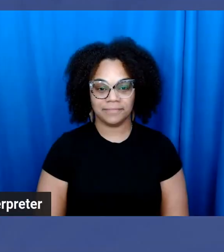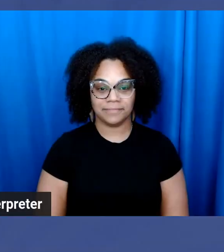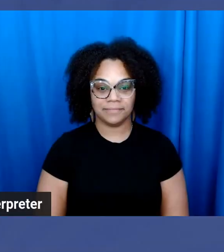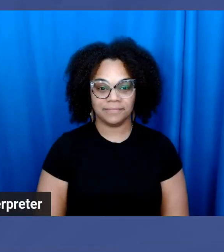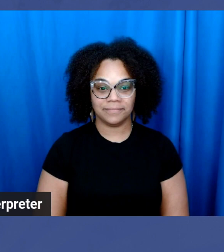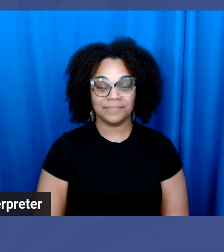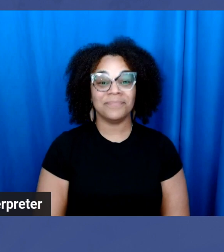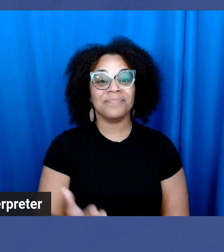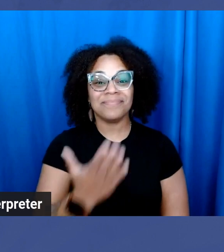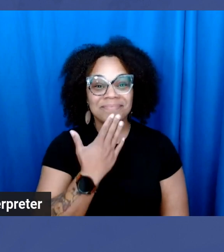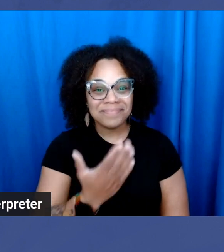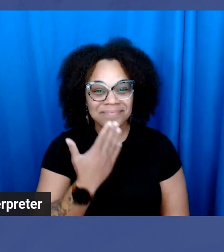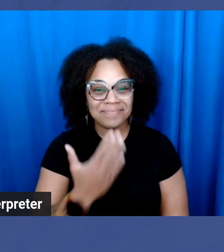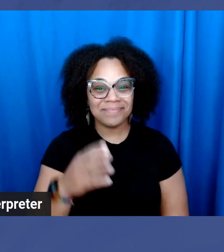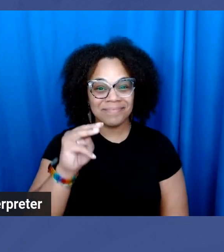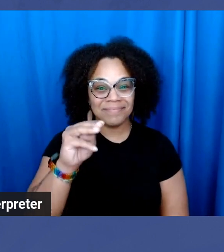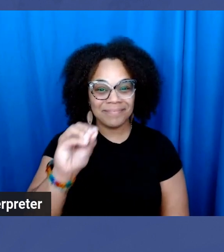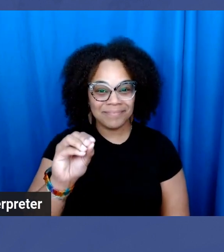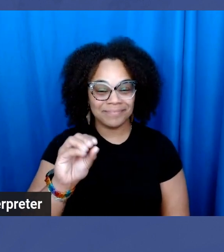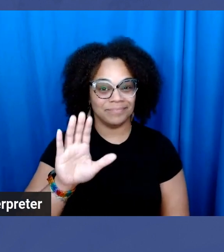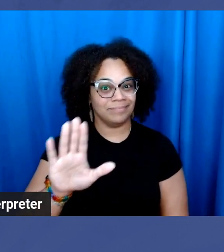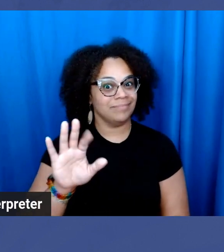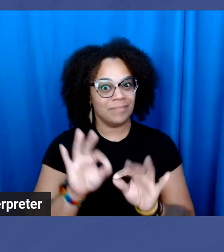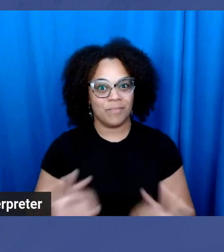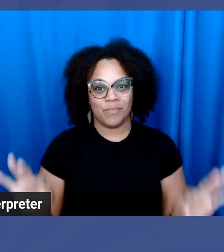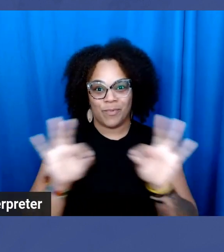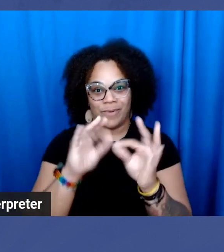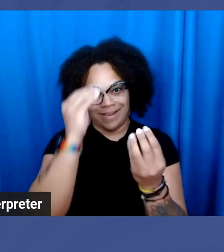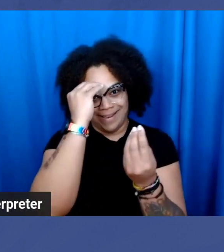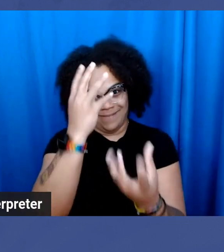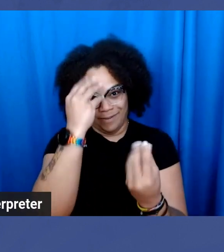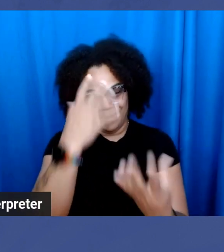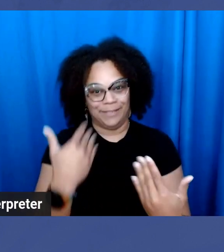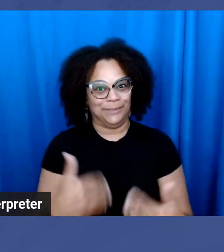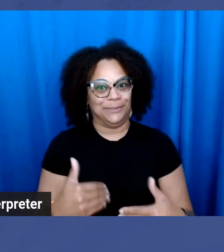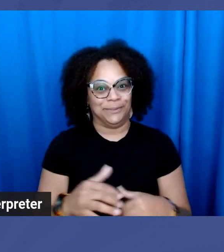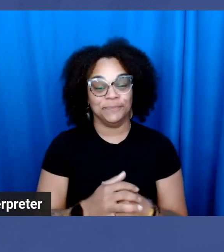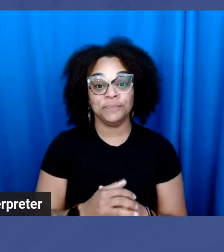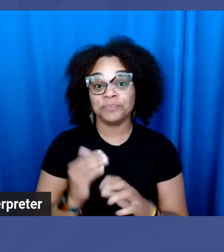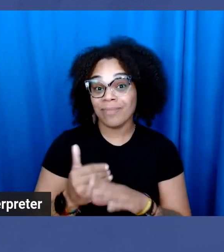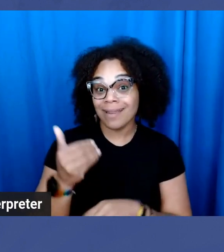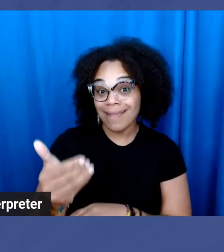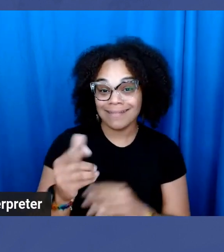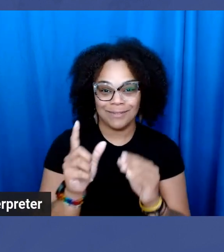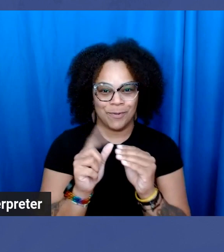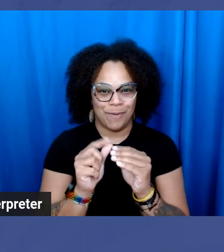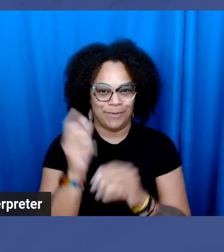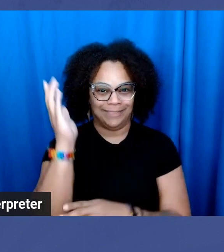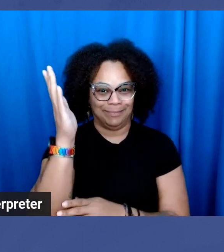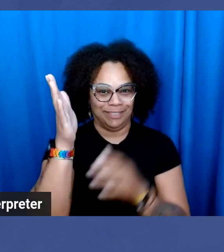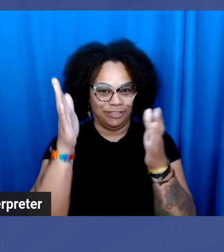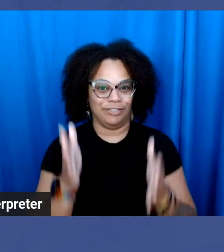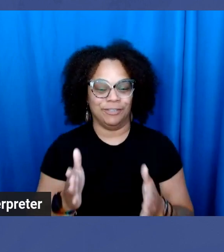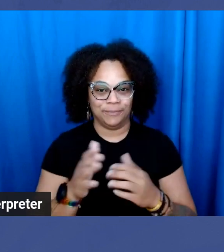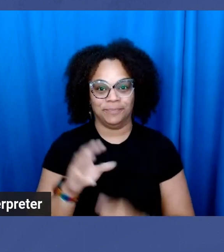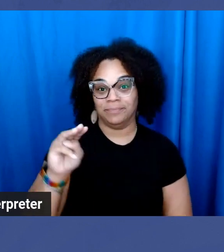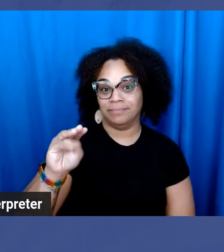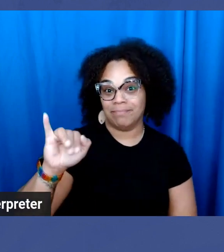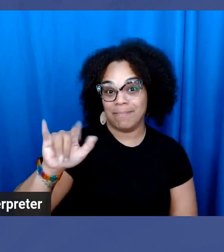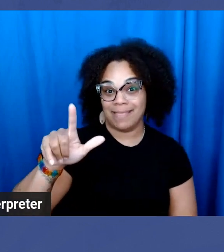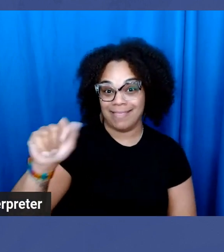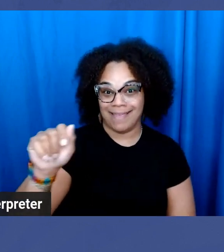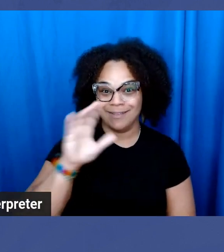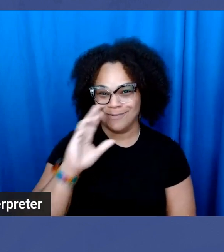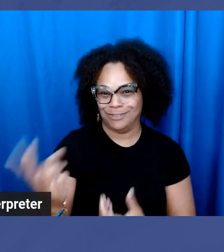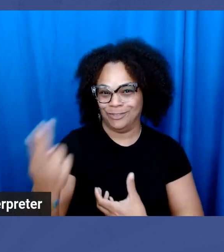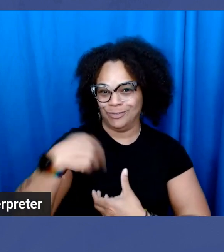Thank you so much, Mo, for sharing that important information. Next up, we have one more speaker. We have Mila coming to us to speak